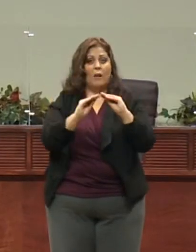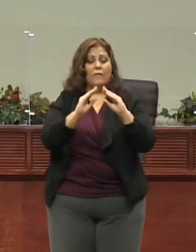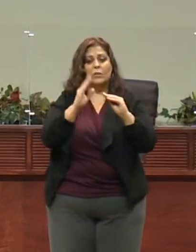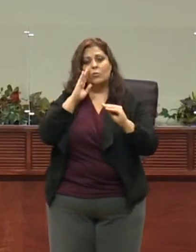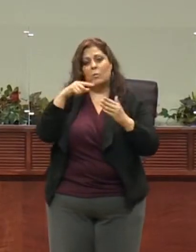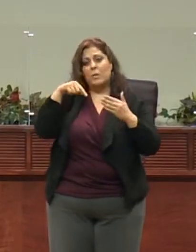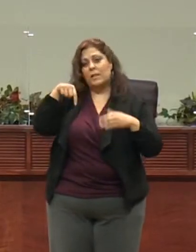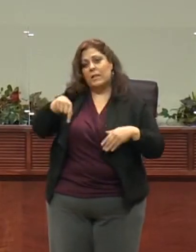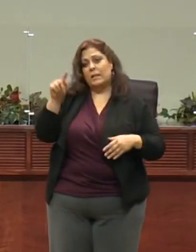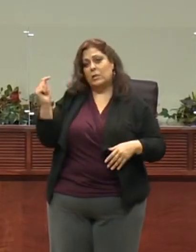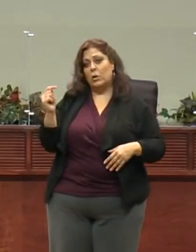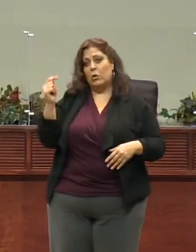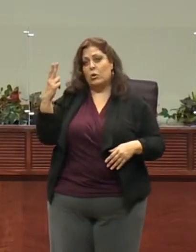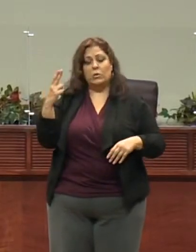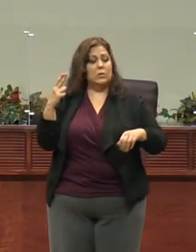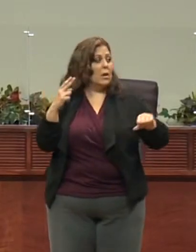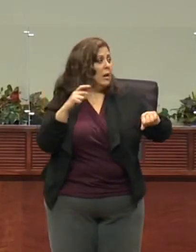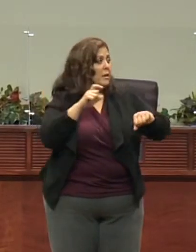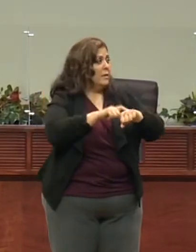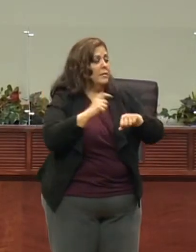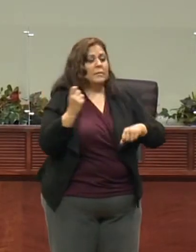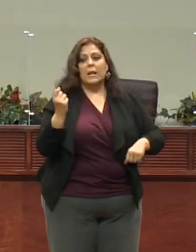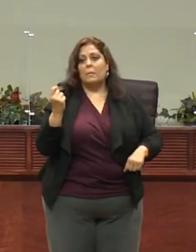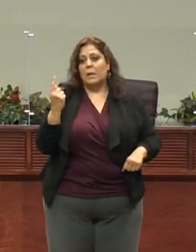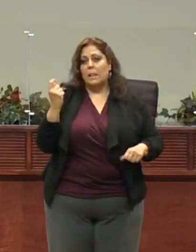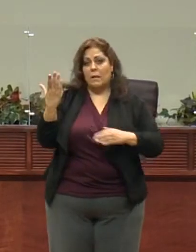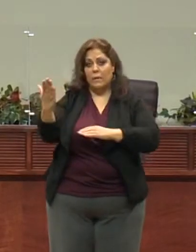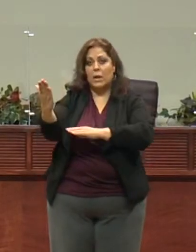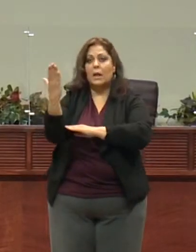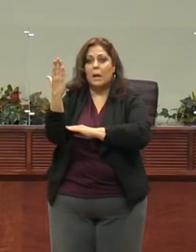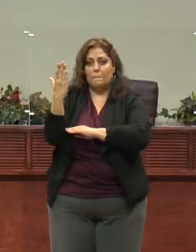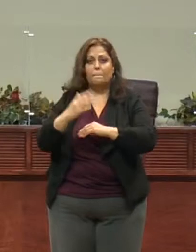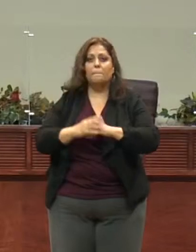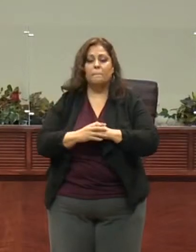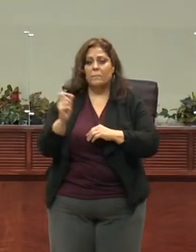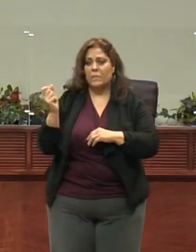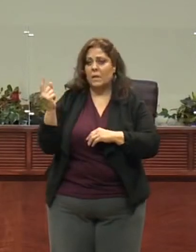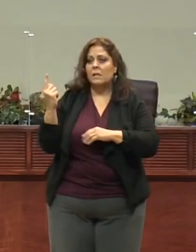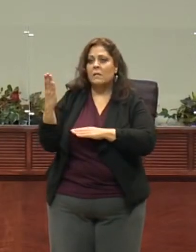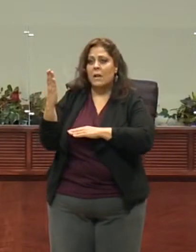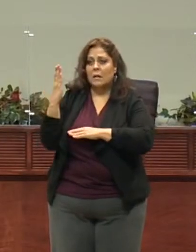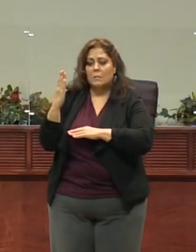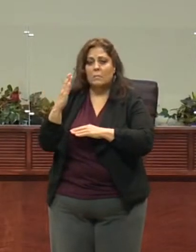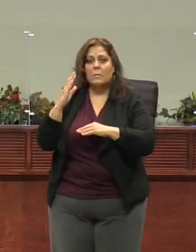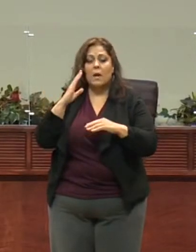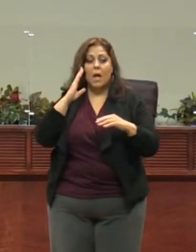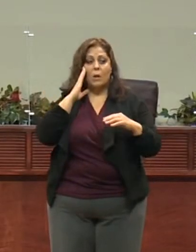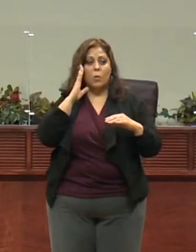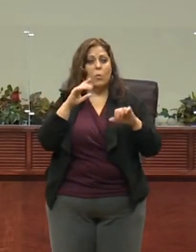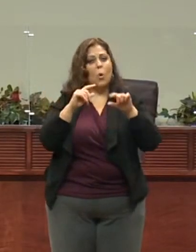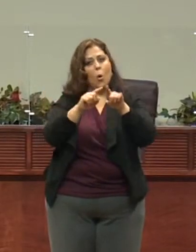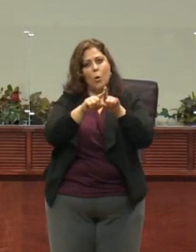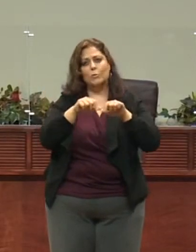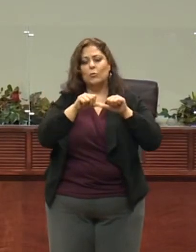are we doing it on Thursday? 11 a.m. 11 a.m. However, we will continue to